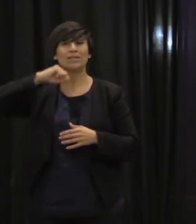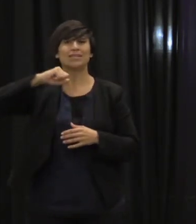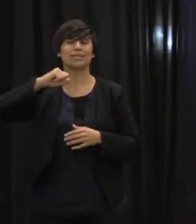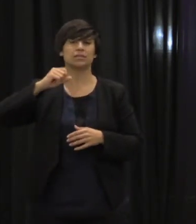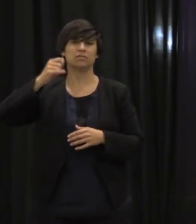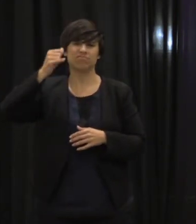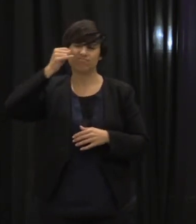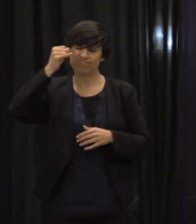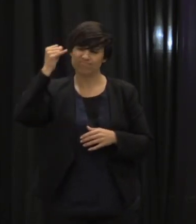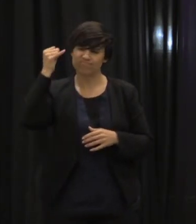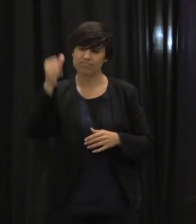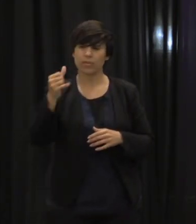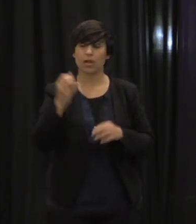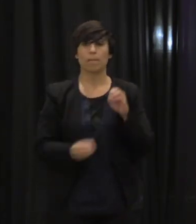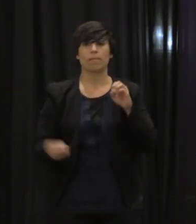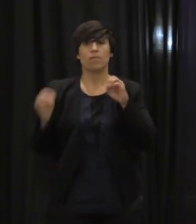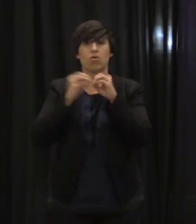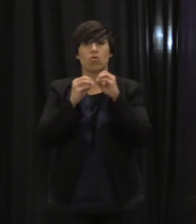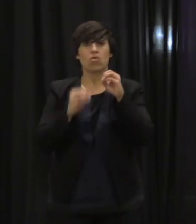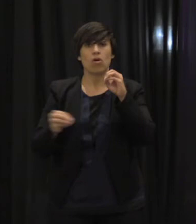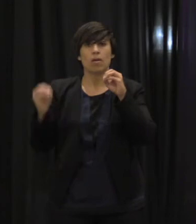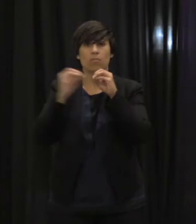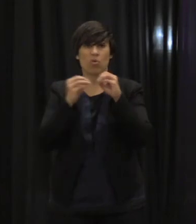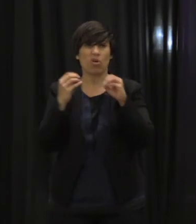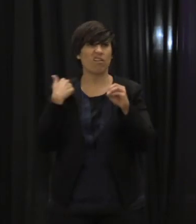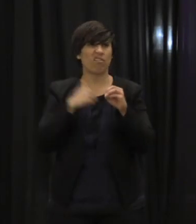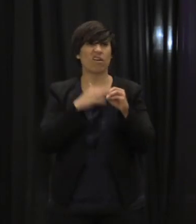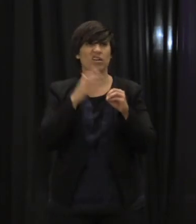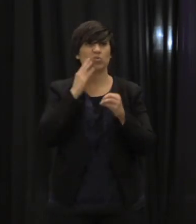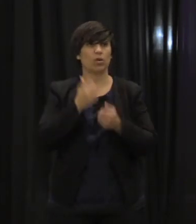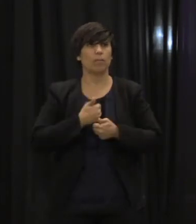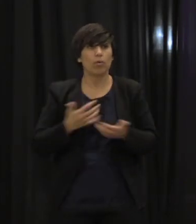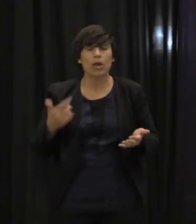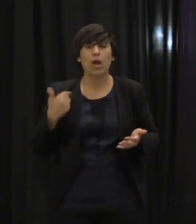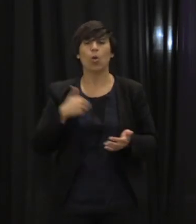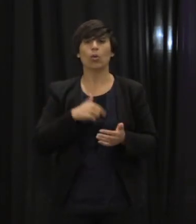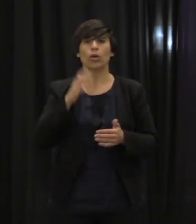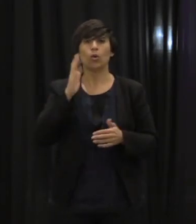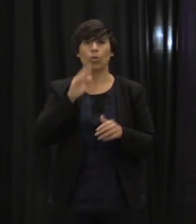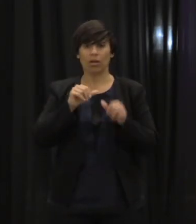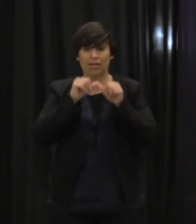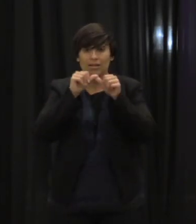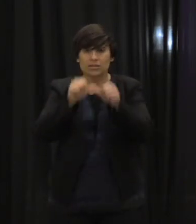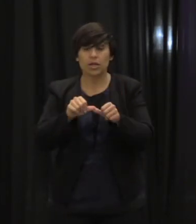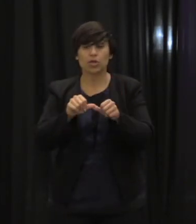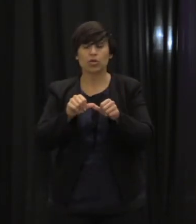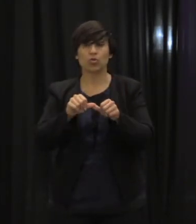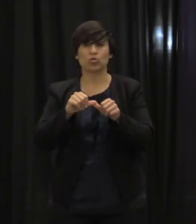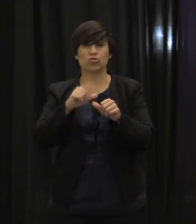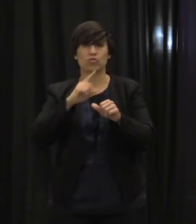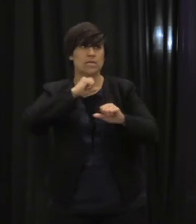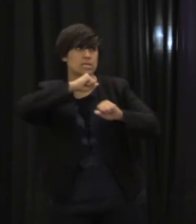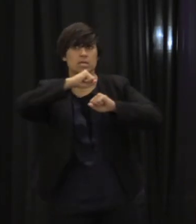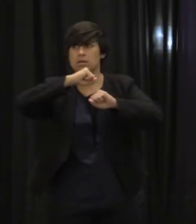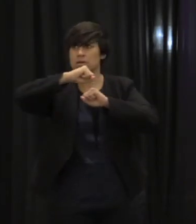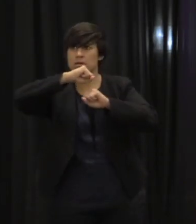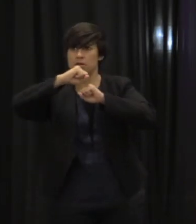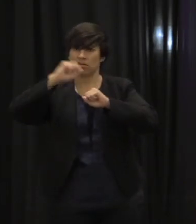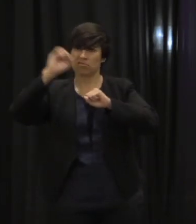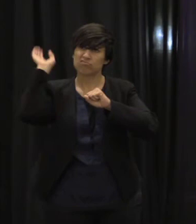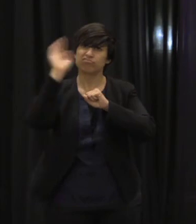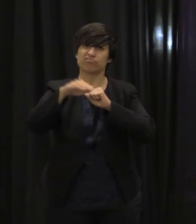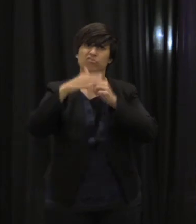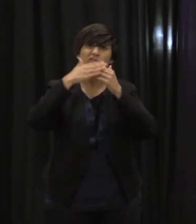and more of us will continue to burn out. And we will continue to play defense for the rest of our